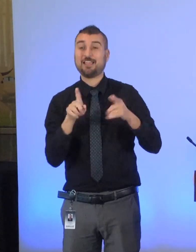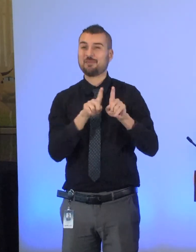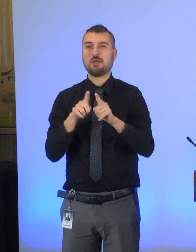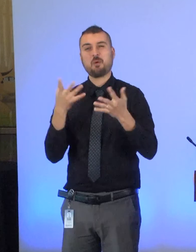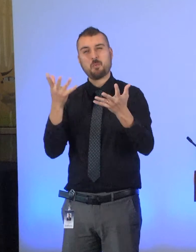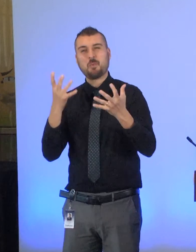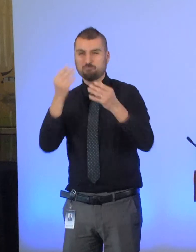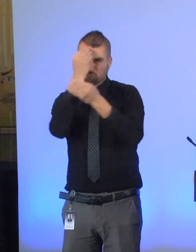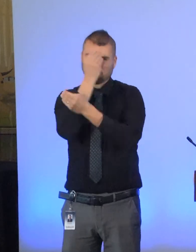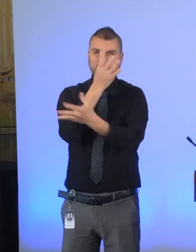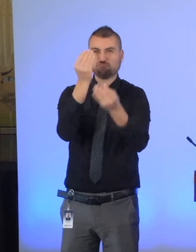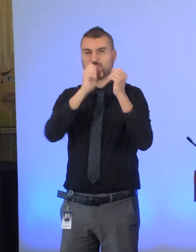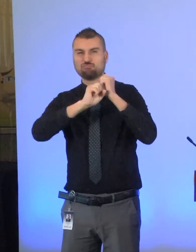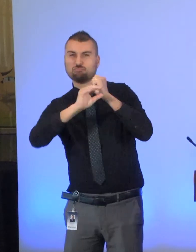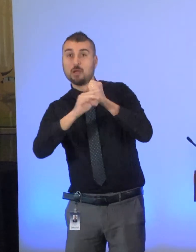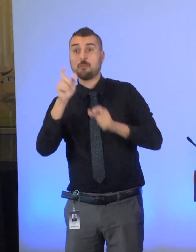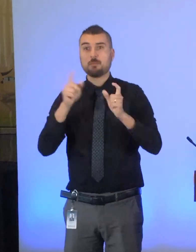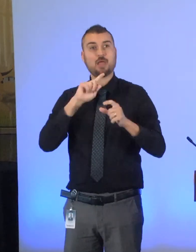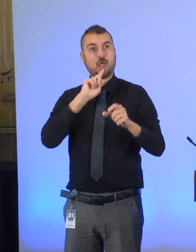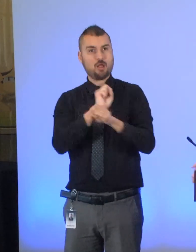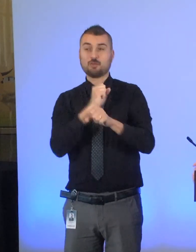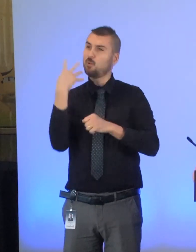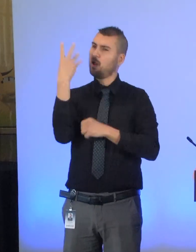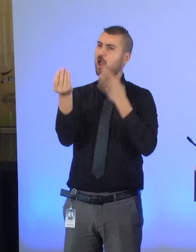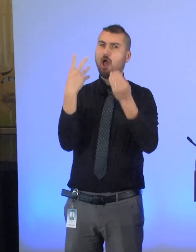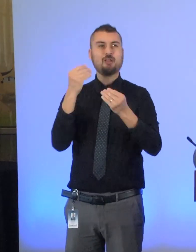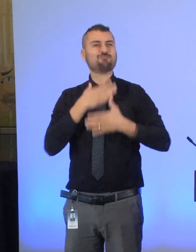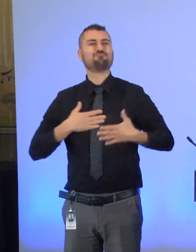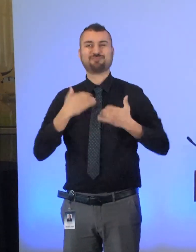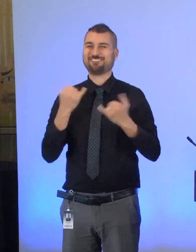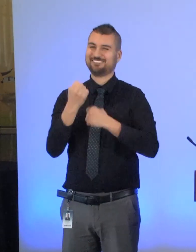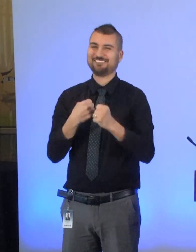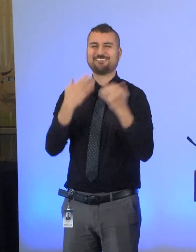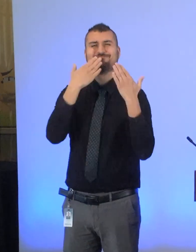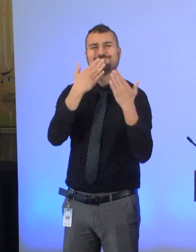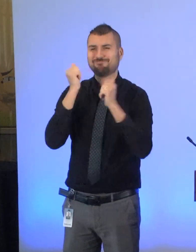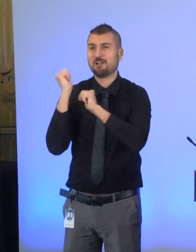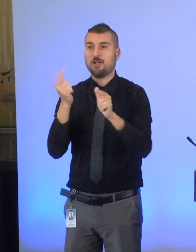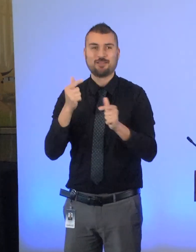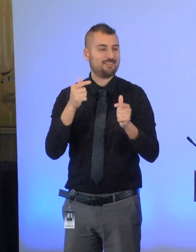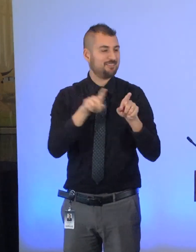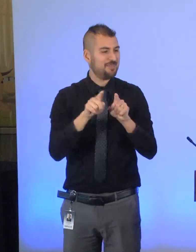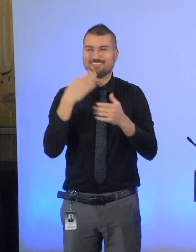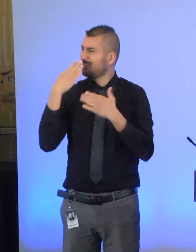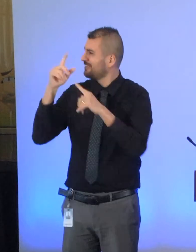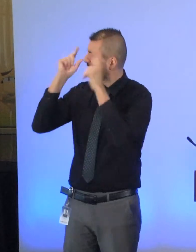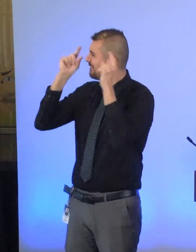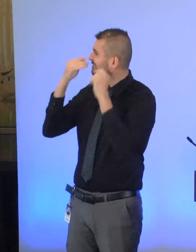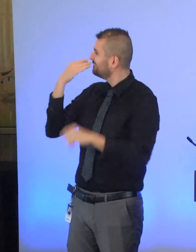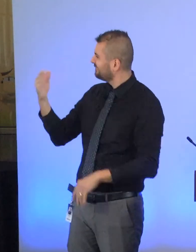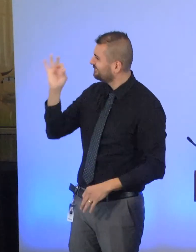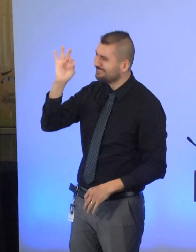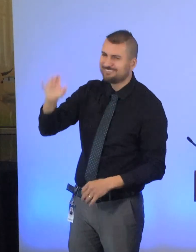so folks can get out and actually enjoy it this year. So thank you all. And thanks for the sunglasses.